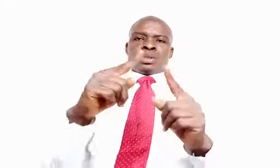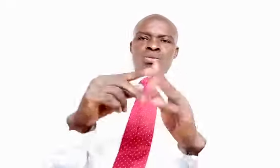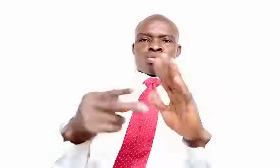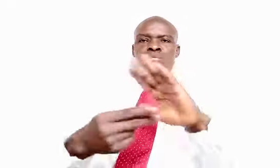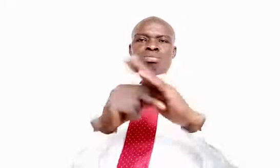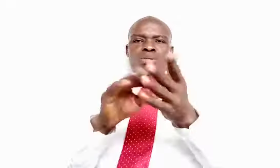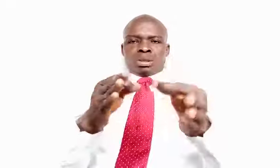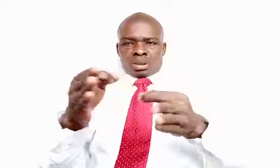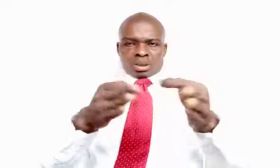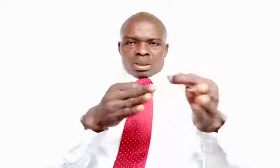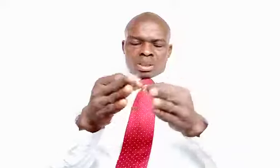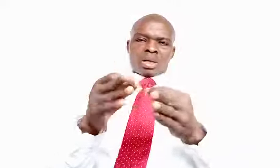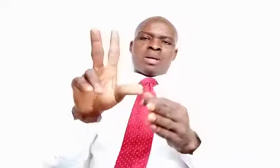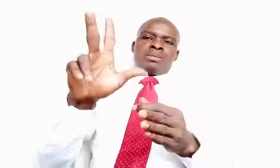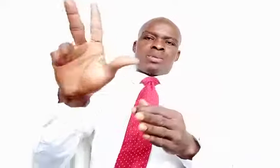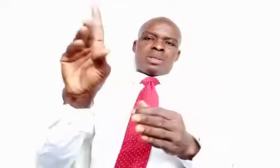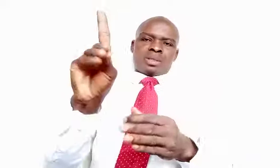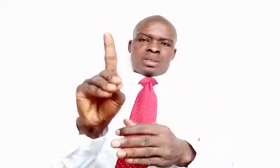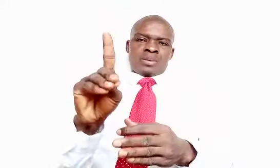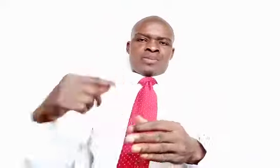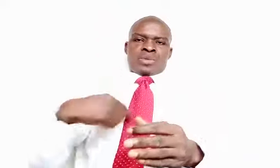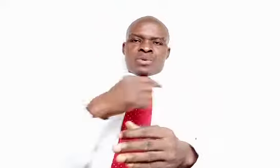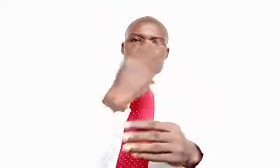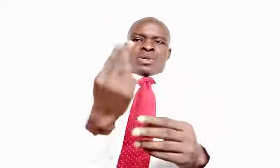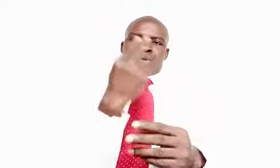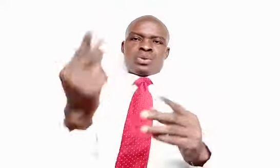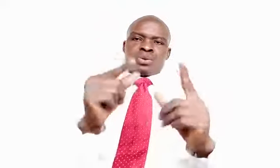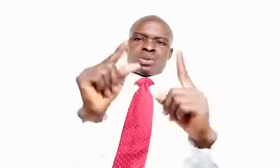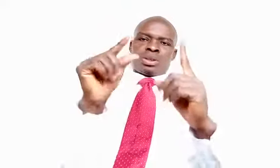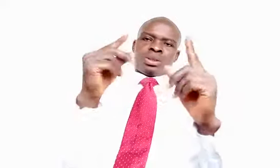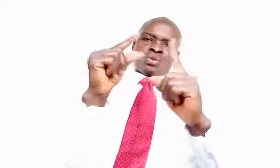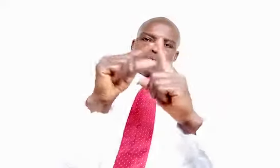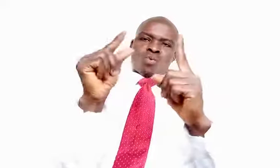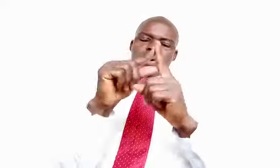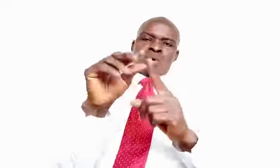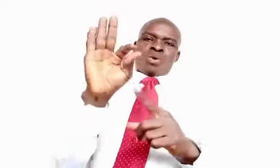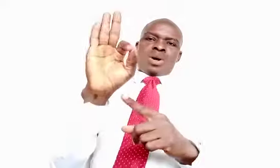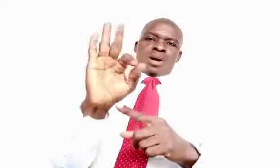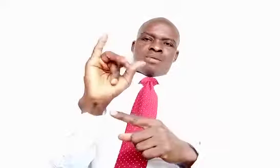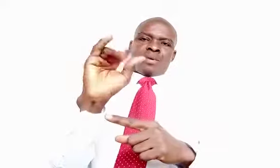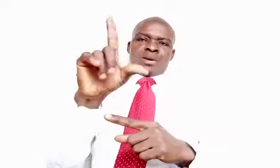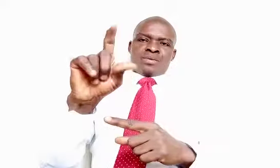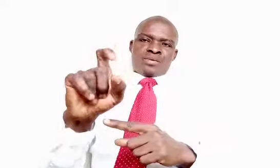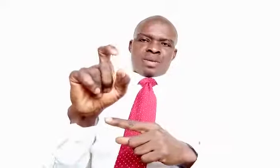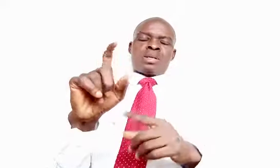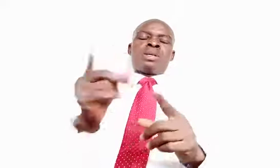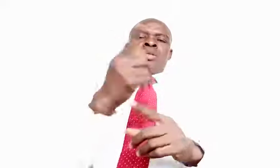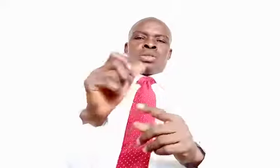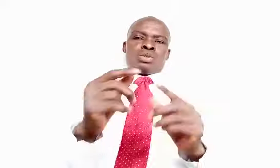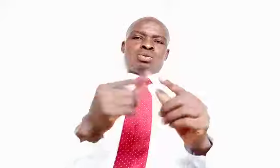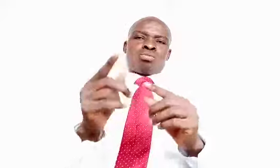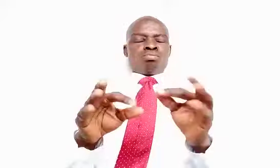three-dimensional shapes. We use the word face to describe a curved or flat surface